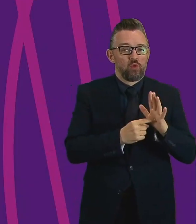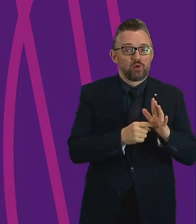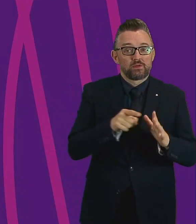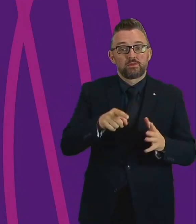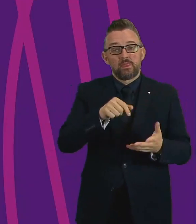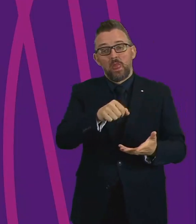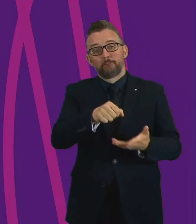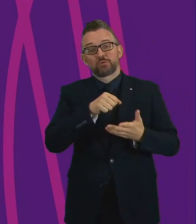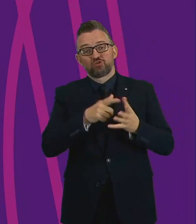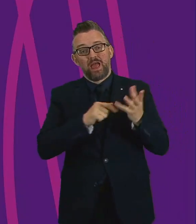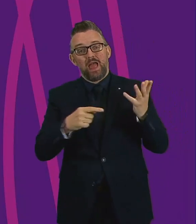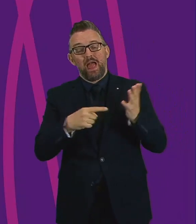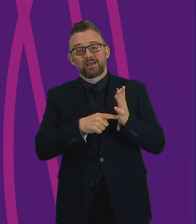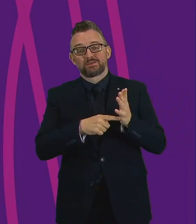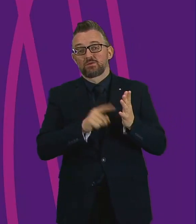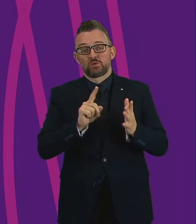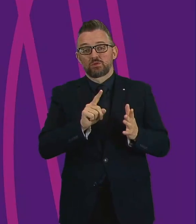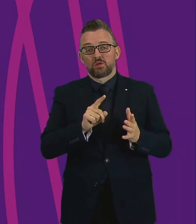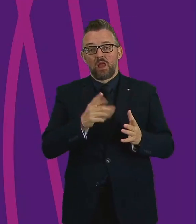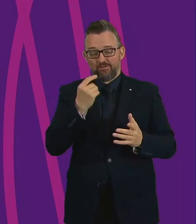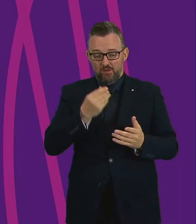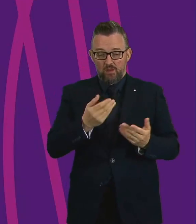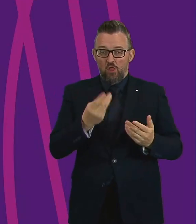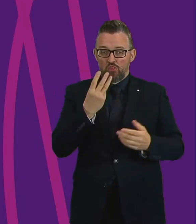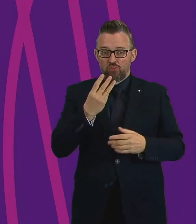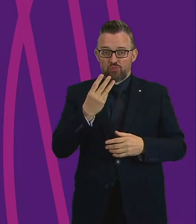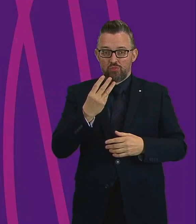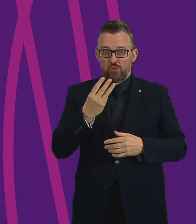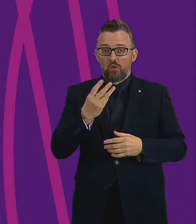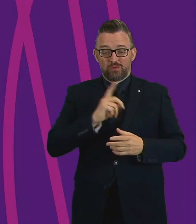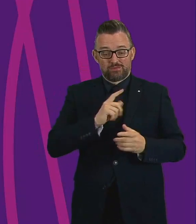Act by allocating over